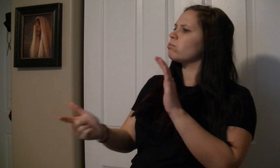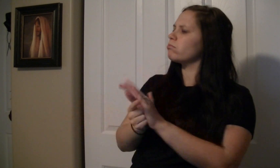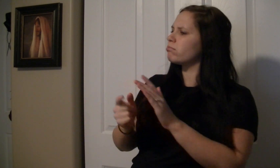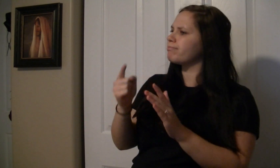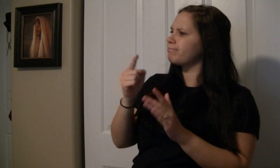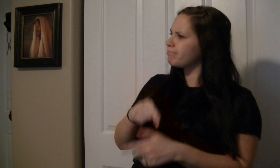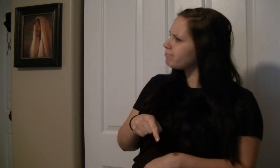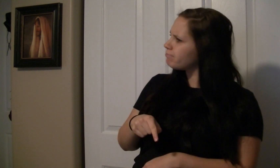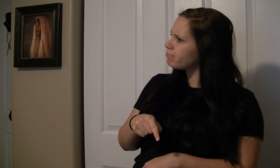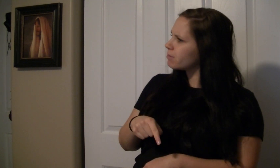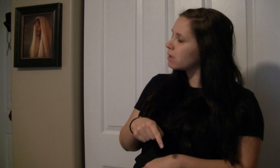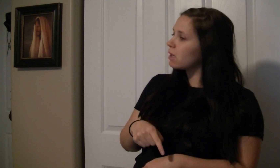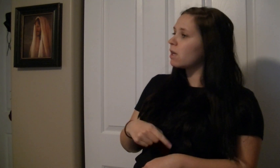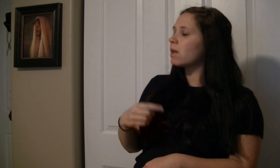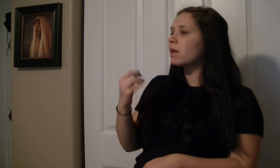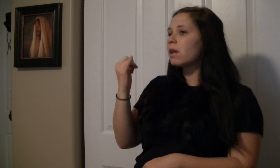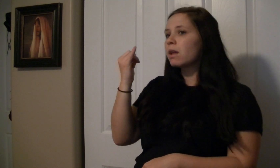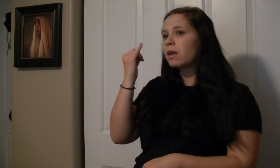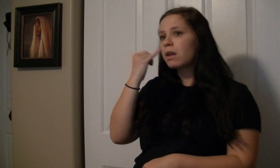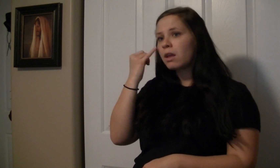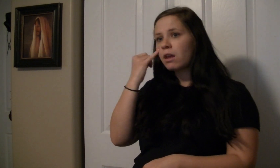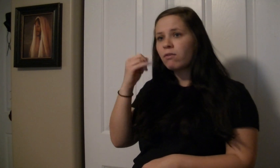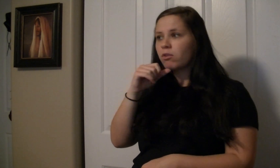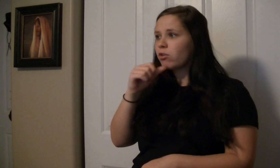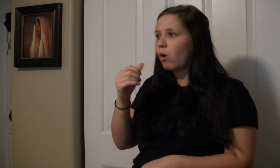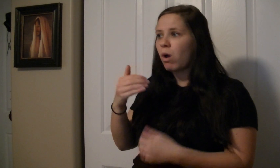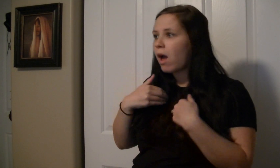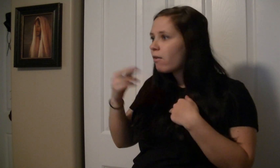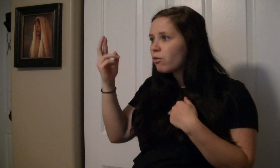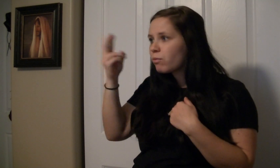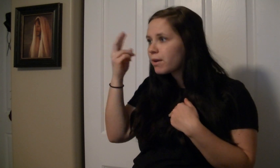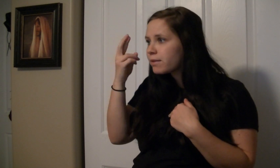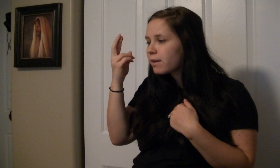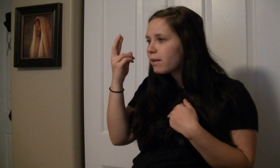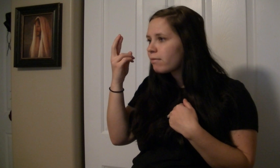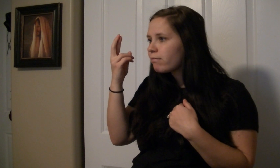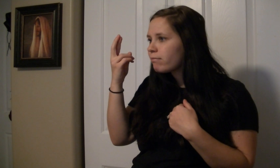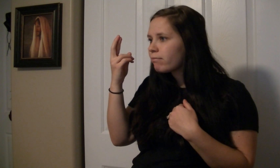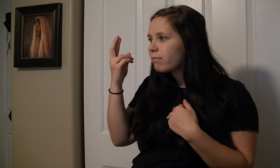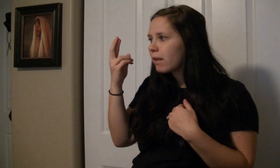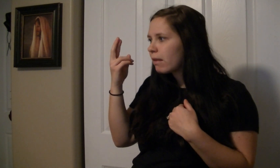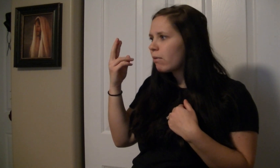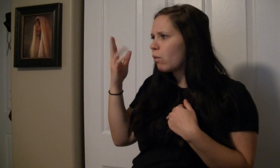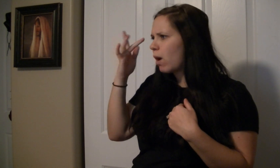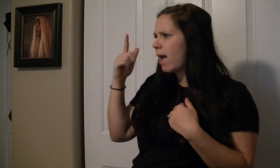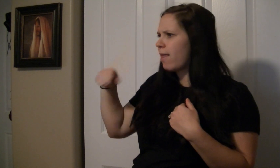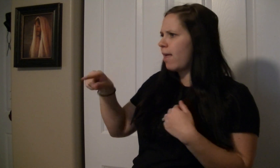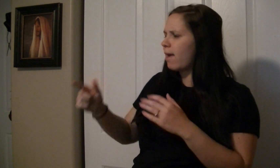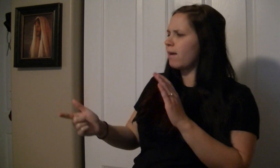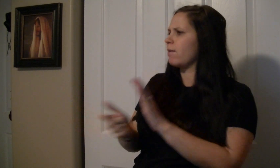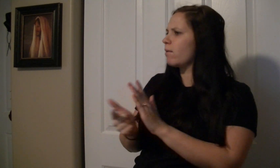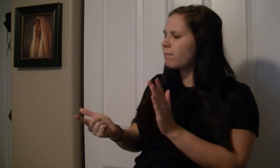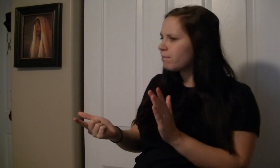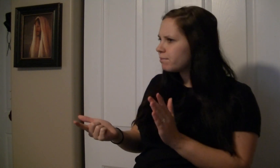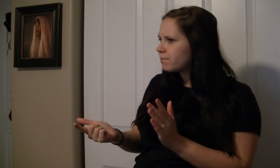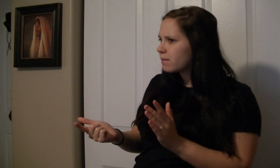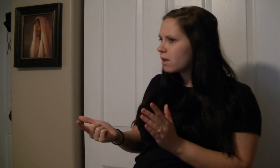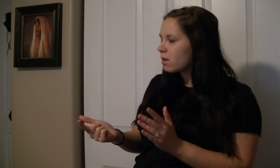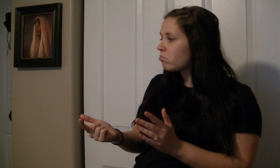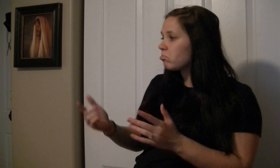to believe, the person can be released, and it's called no paper. The case is then no paper. If the